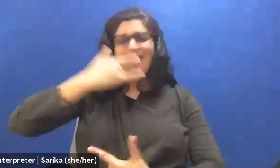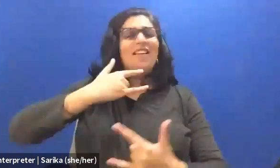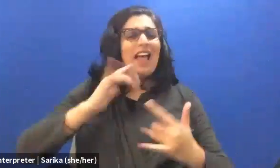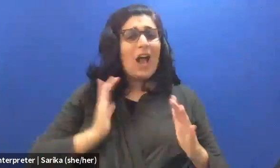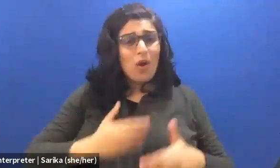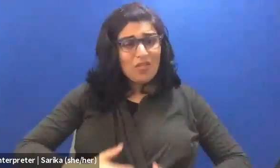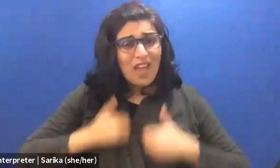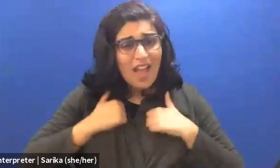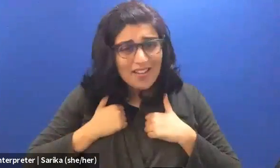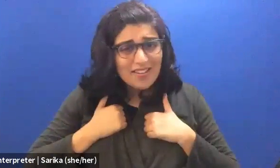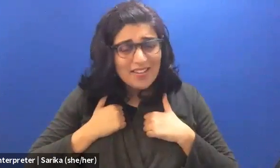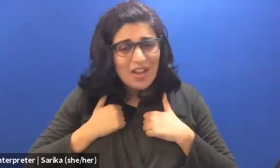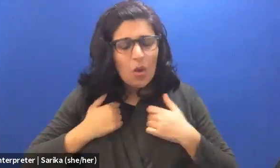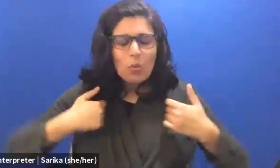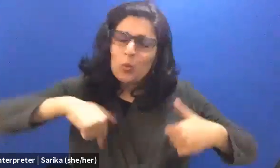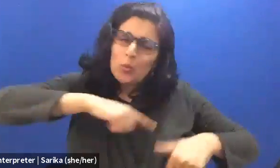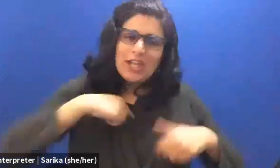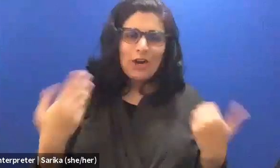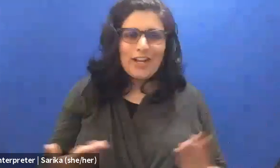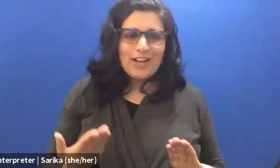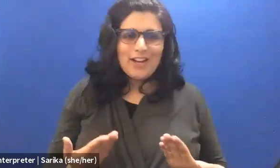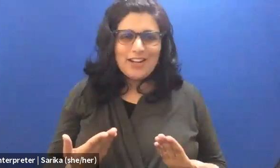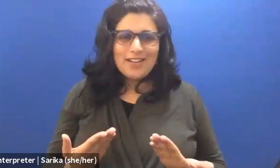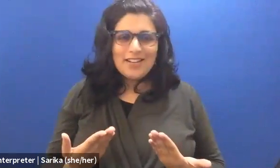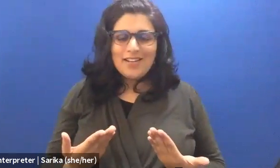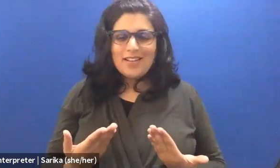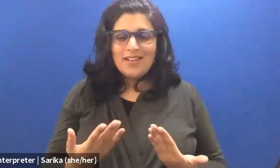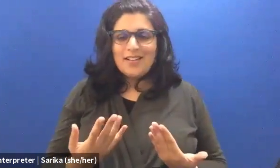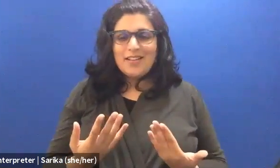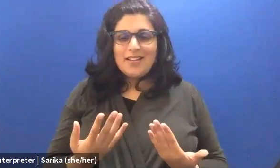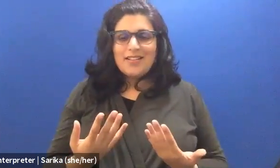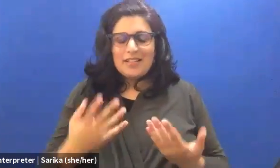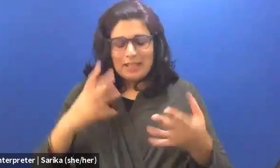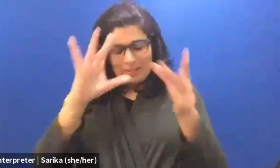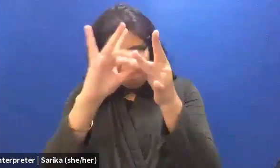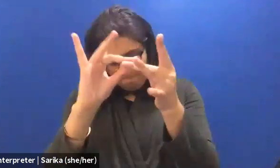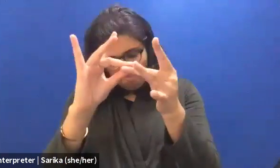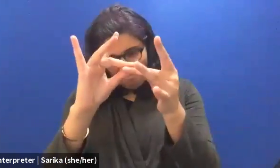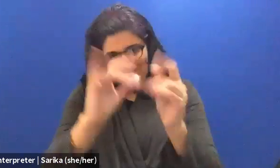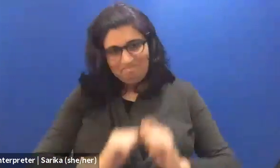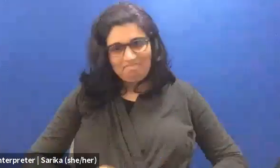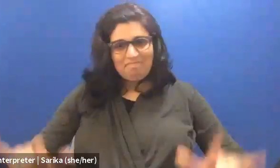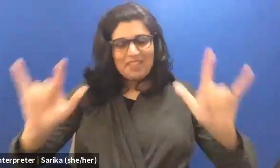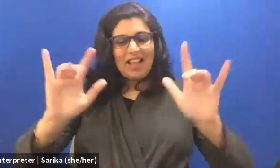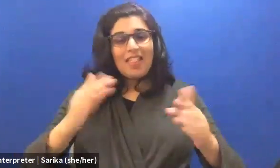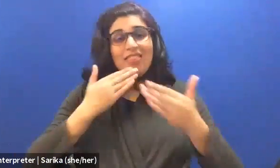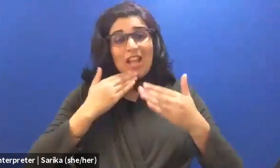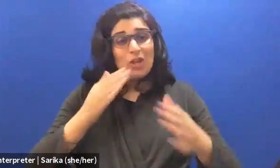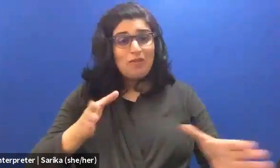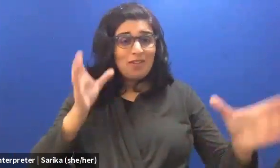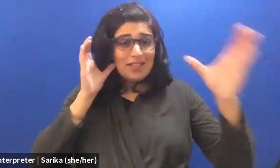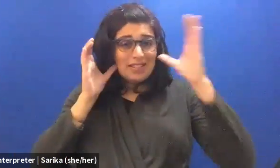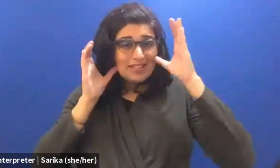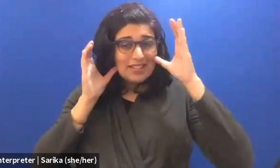lives. So we are here. So I'm just going to say that. And thank you for listening to all of this.